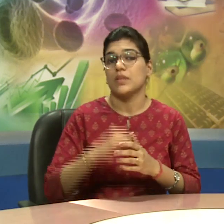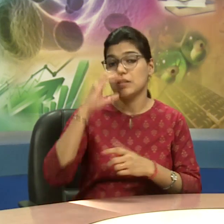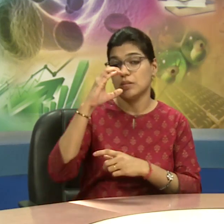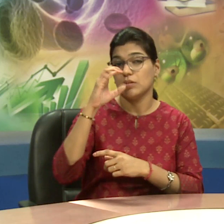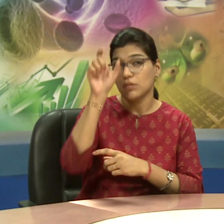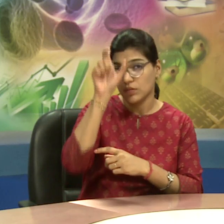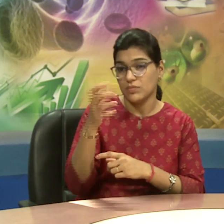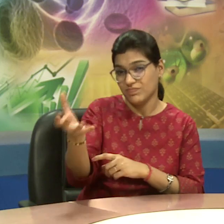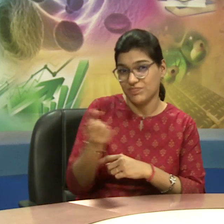rights of consumers.